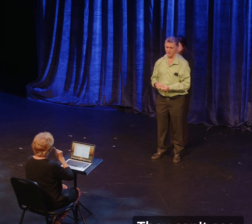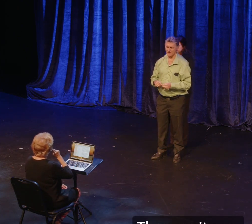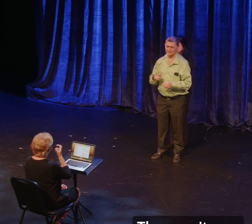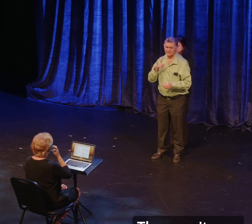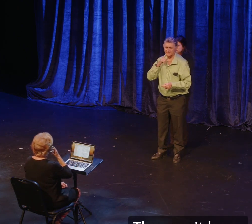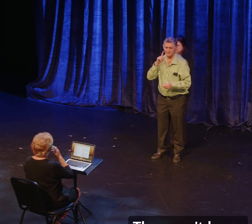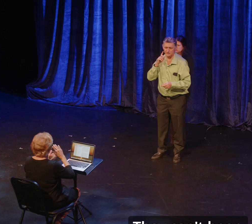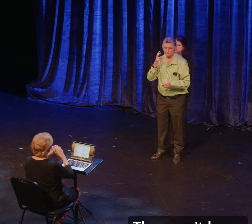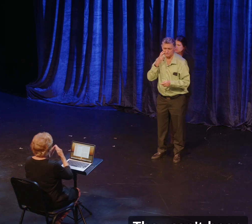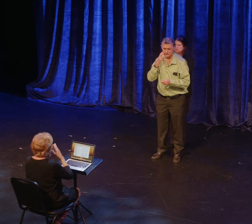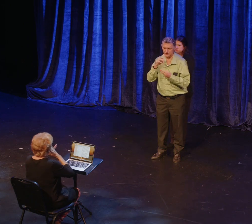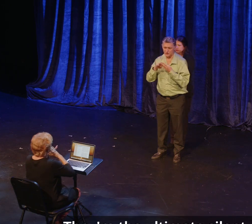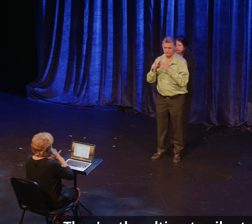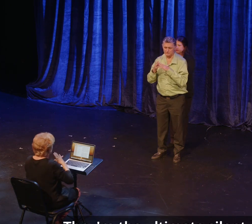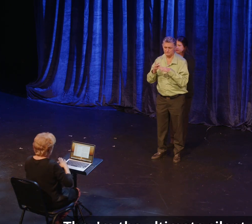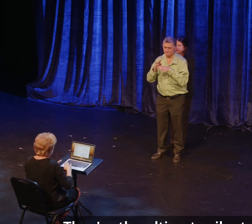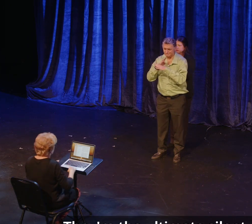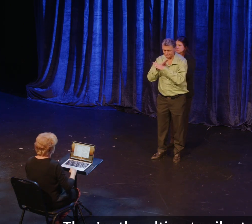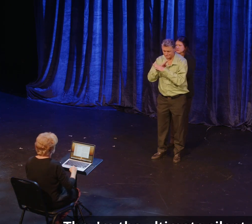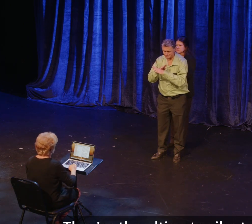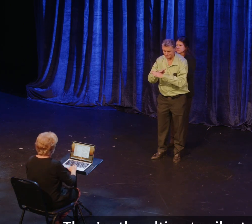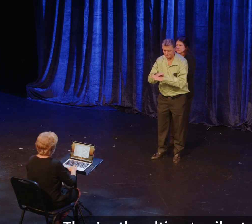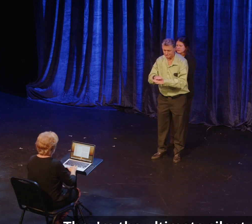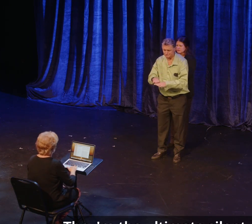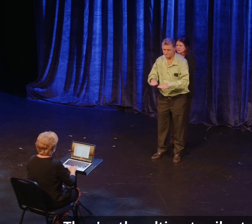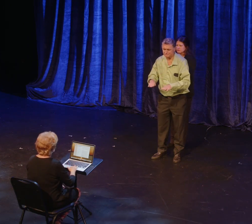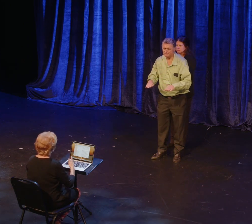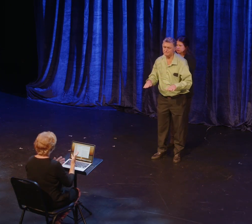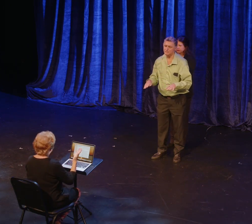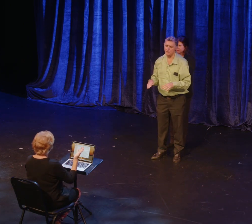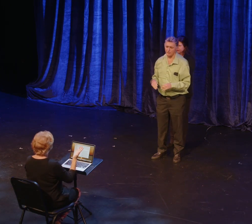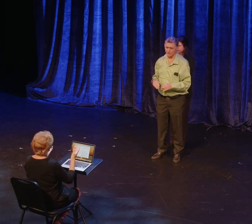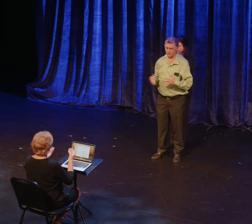see, they can't hear. They're the ultimate silent minority.